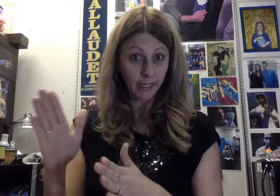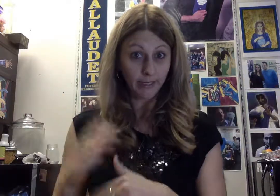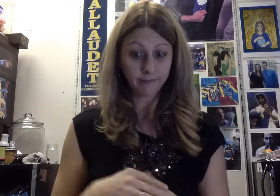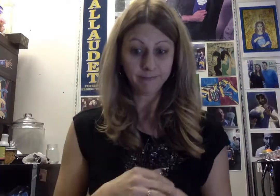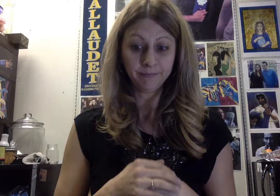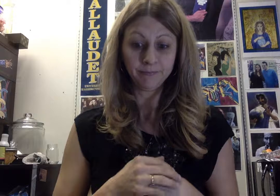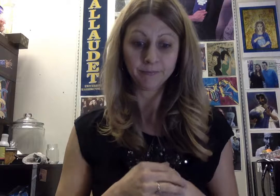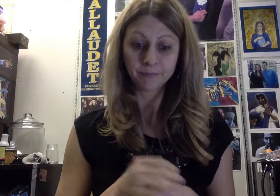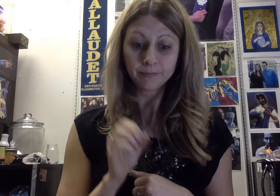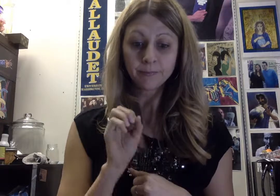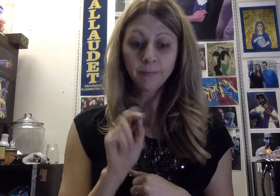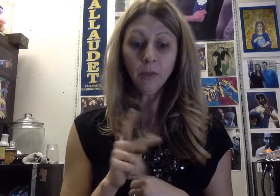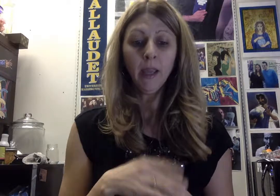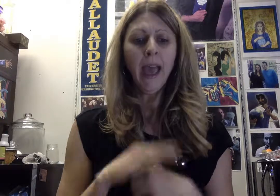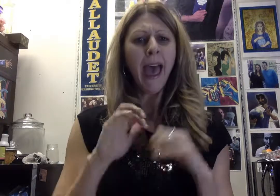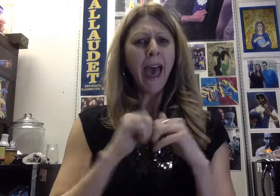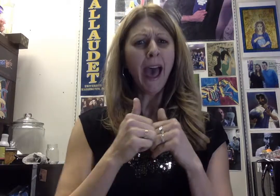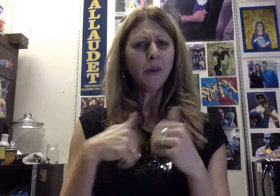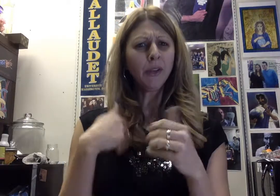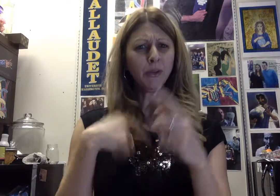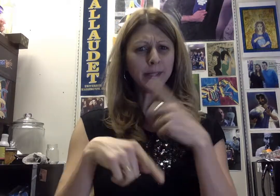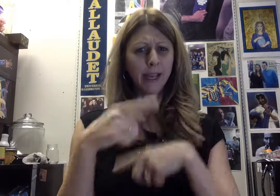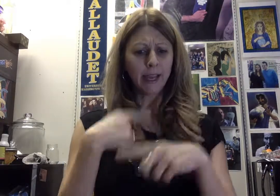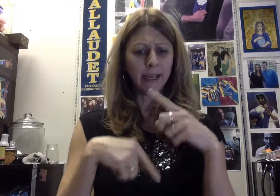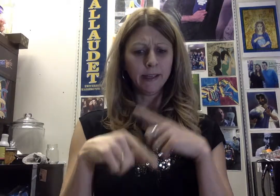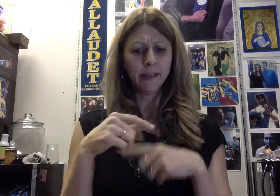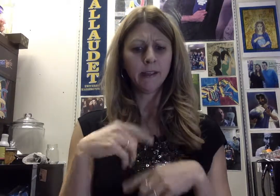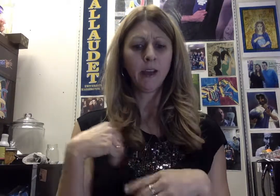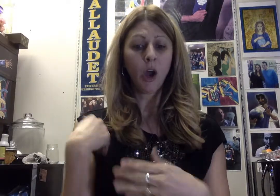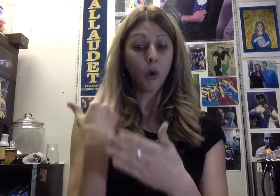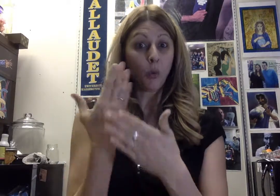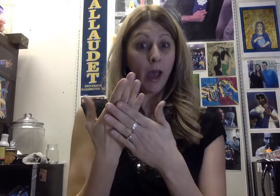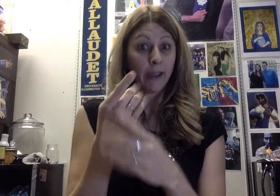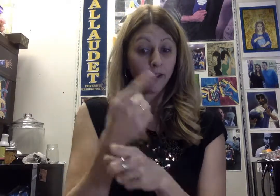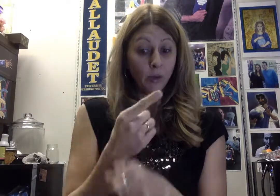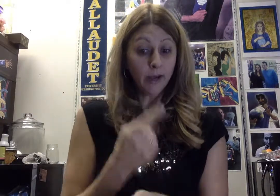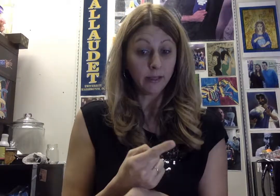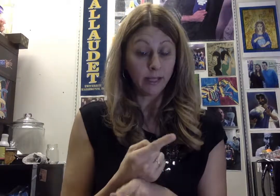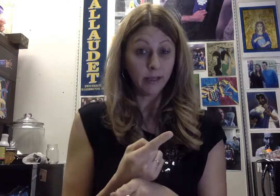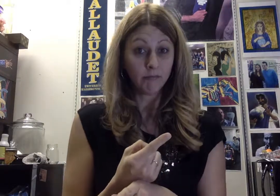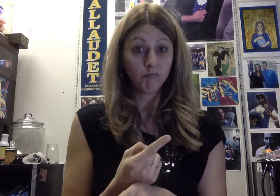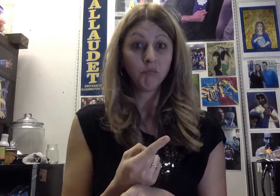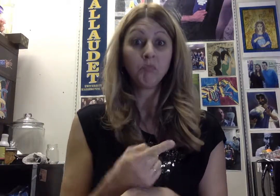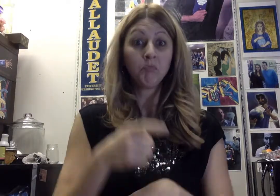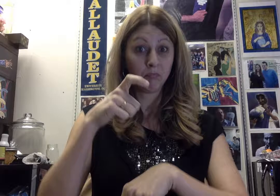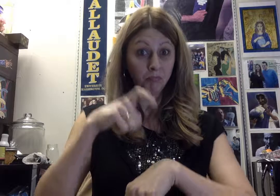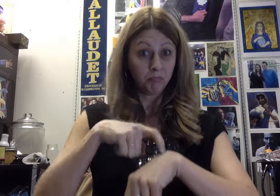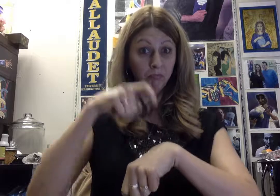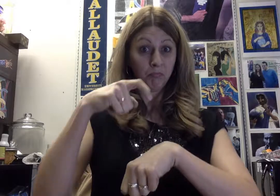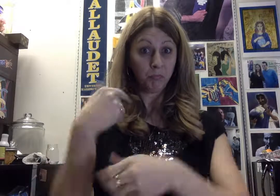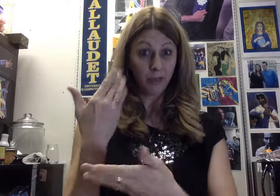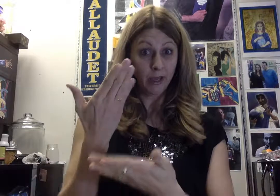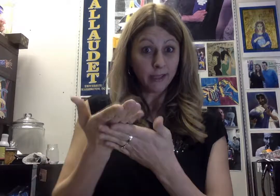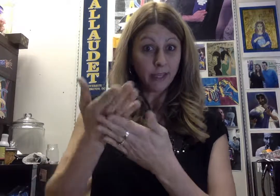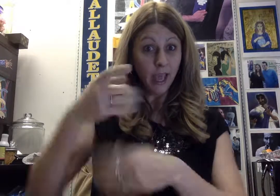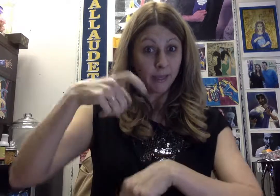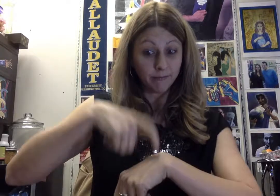plan. How do you sign arrive correctly? Be on time.